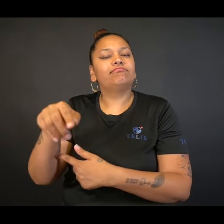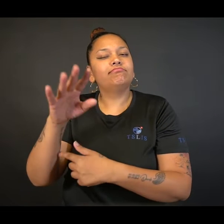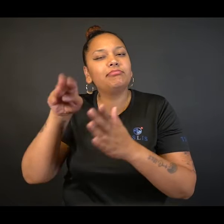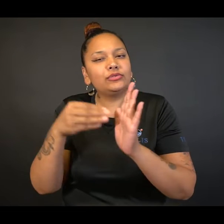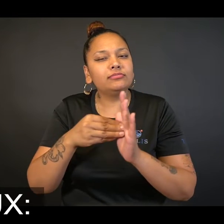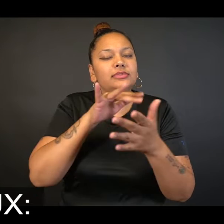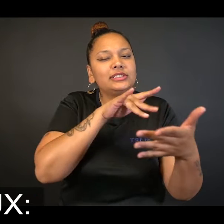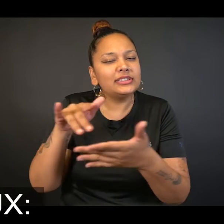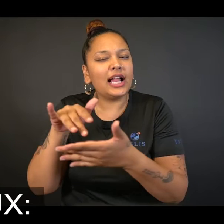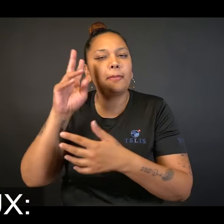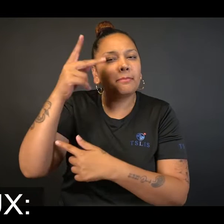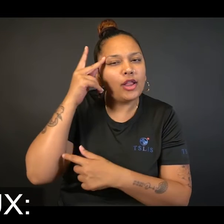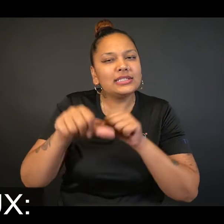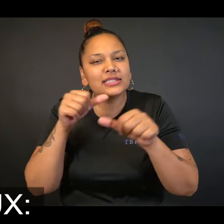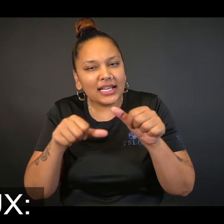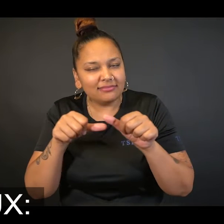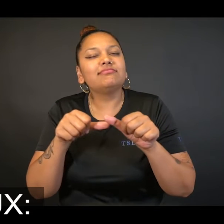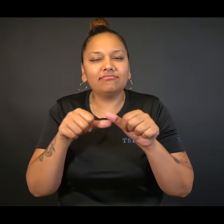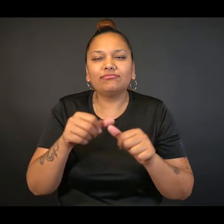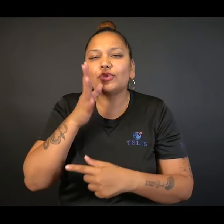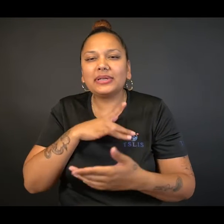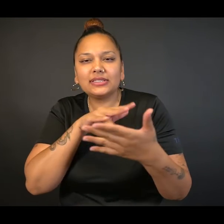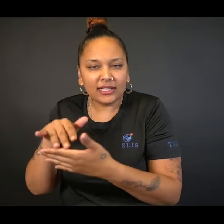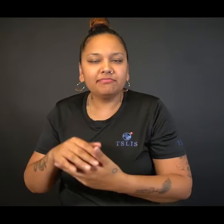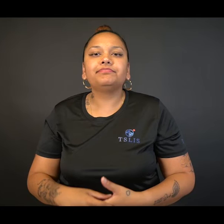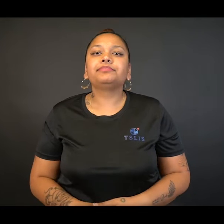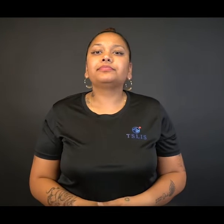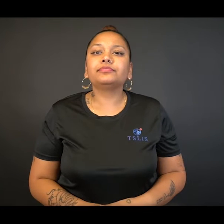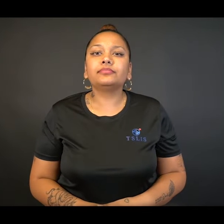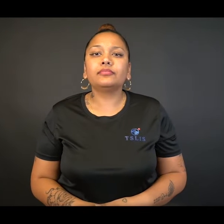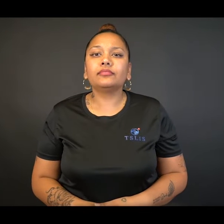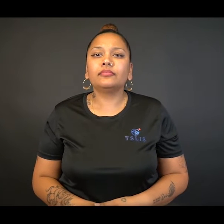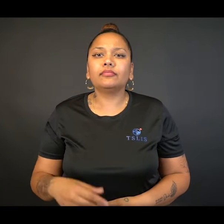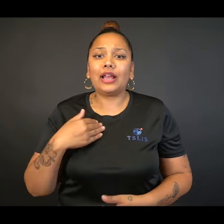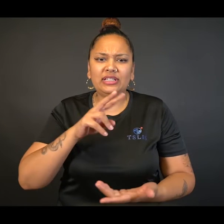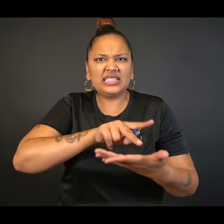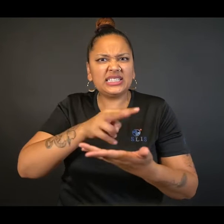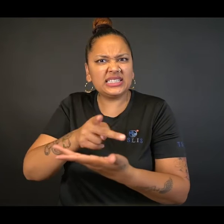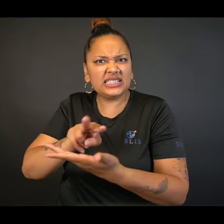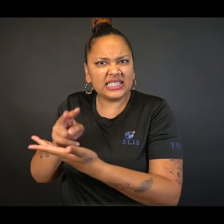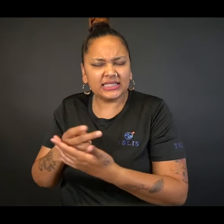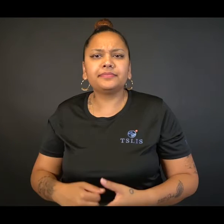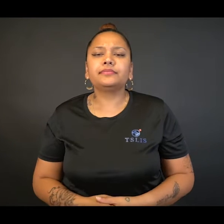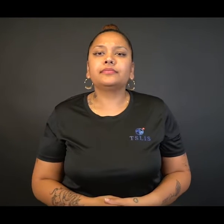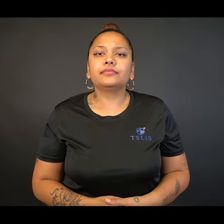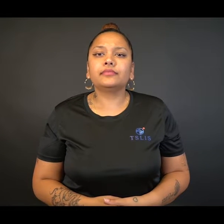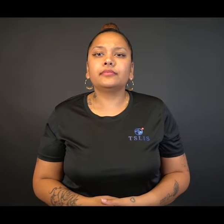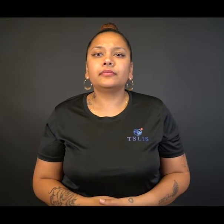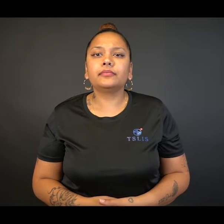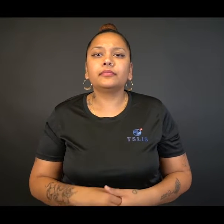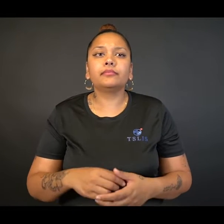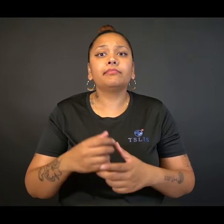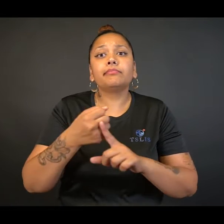Montréal. I'm dyslexic and dysorthographic, which mean have a learning disability that's very specific to reading